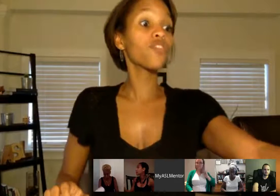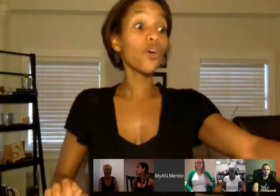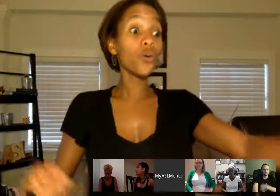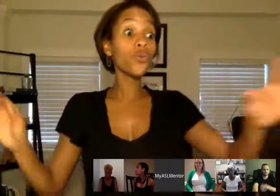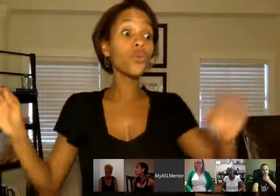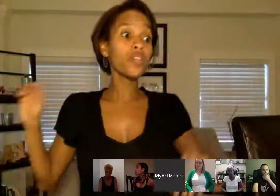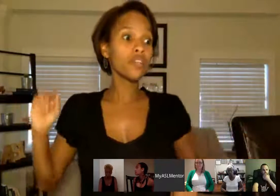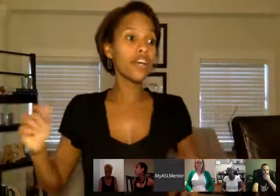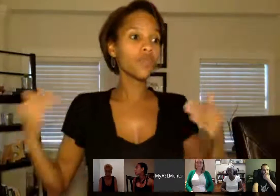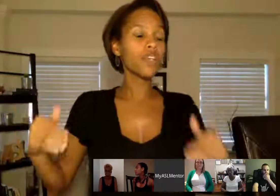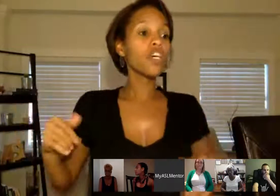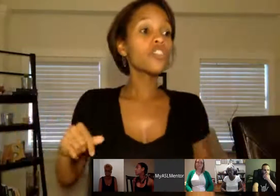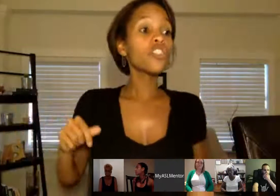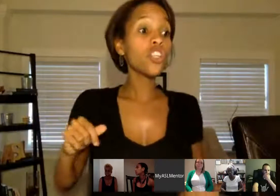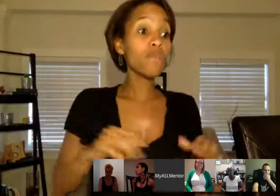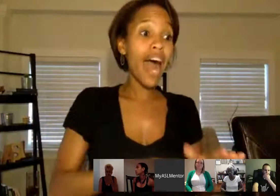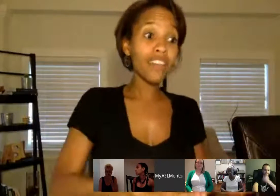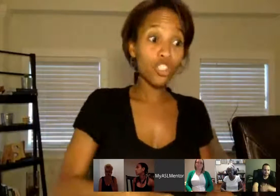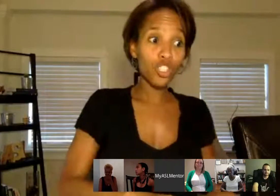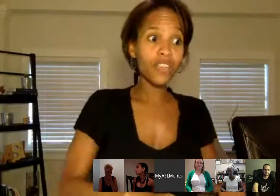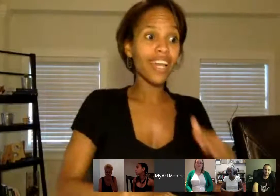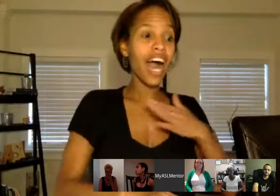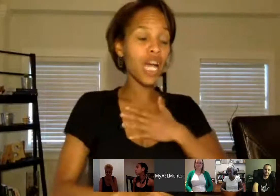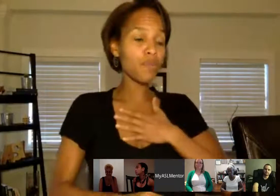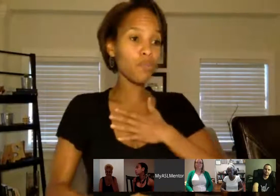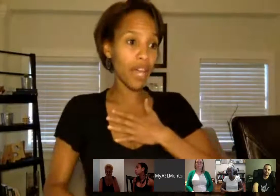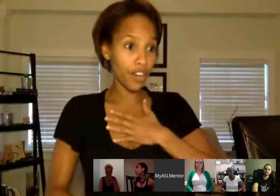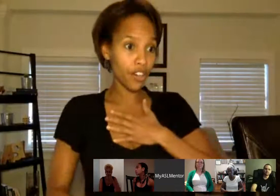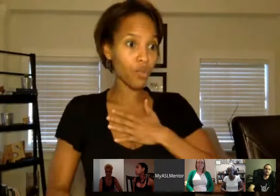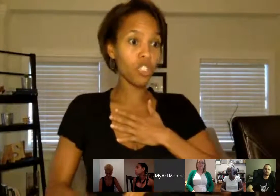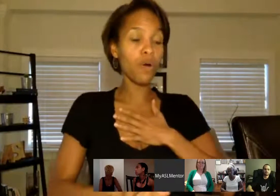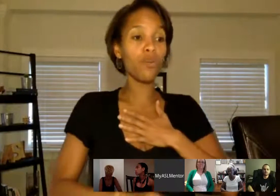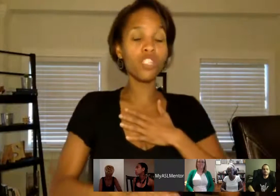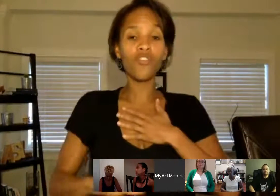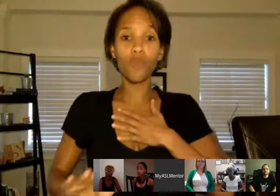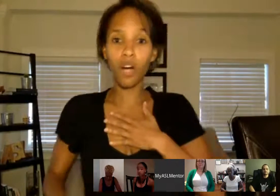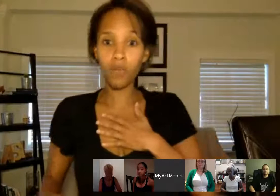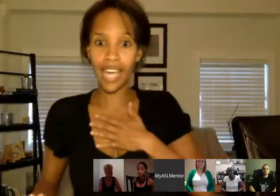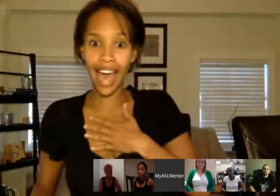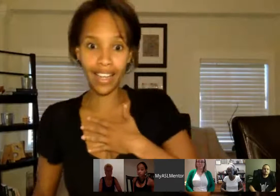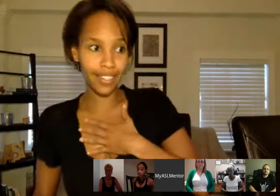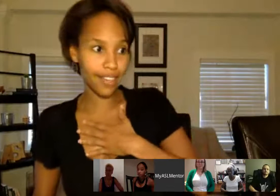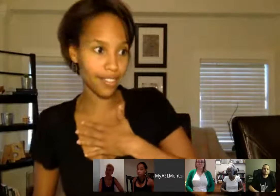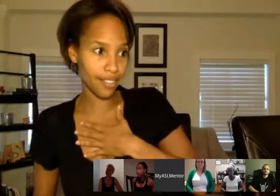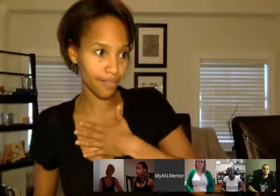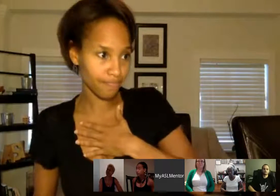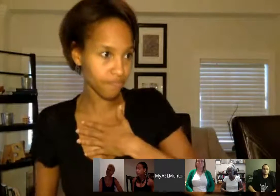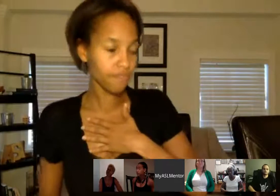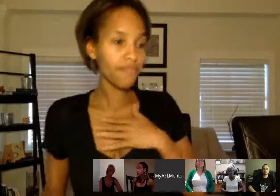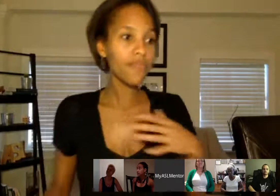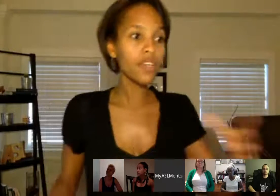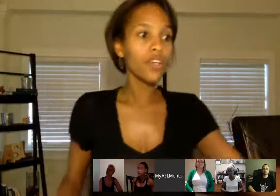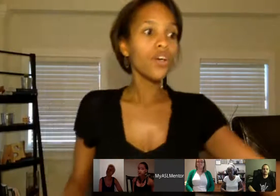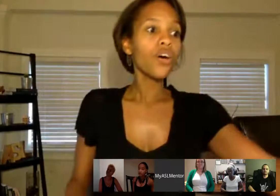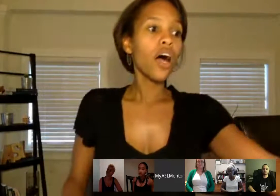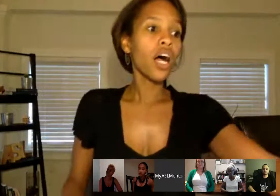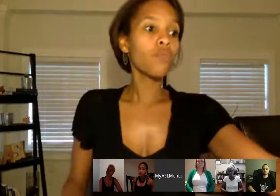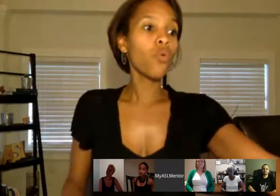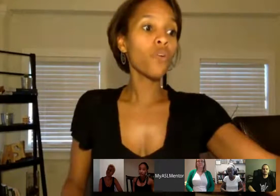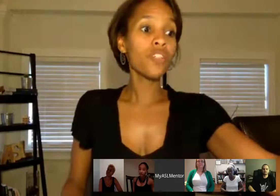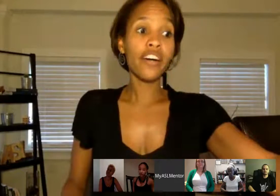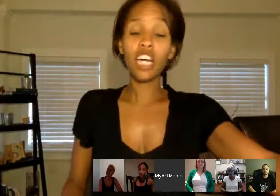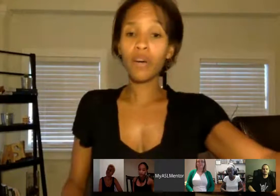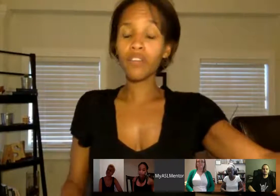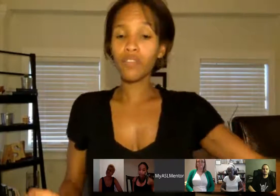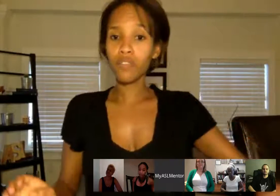Okay, so next one. So the balance sheet that I prepared was posted for public access.